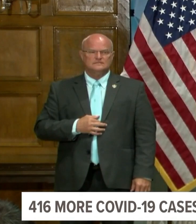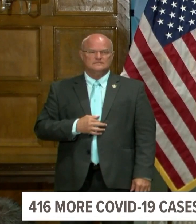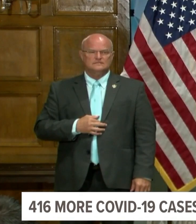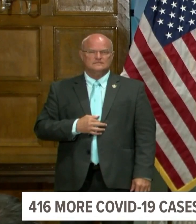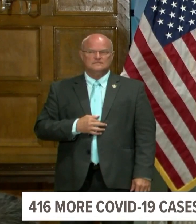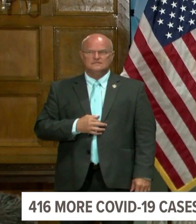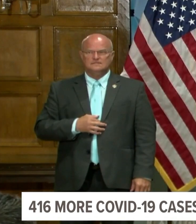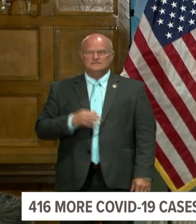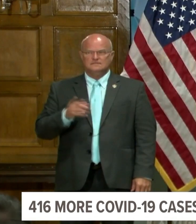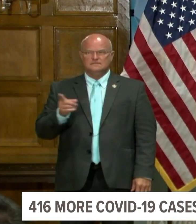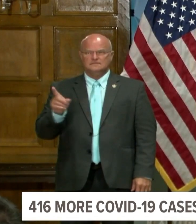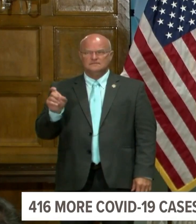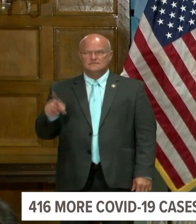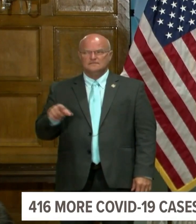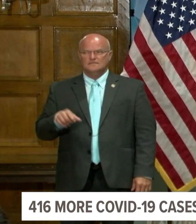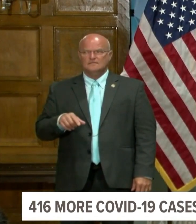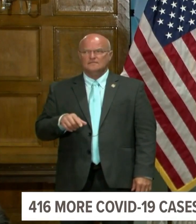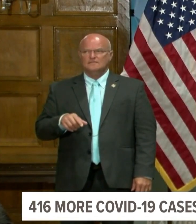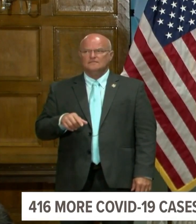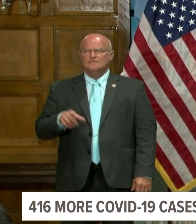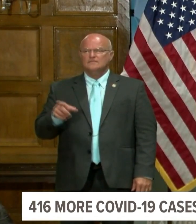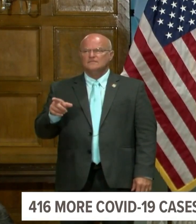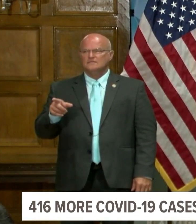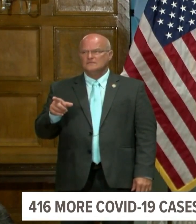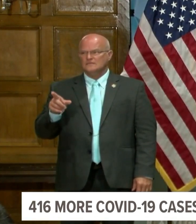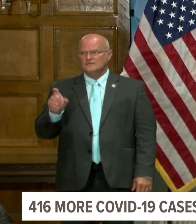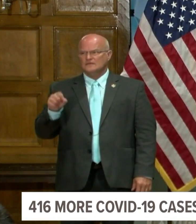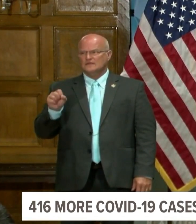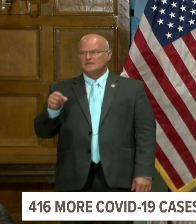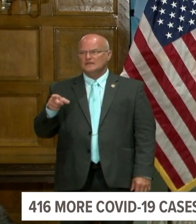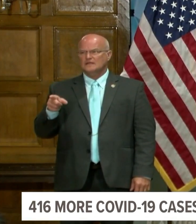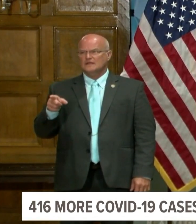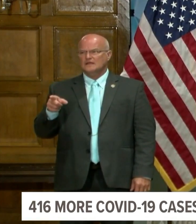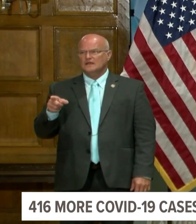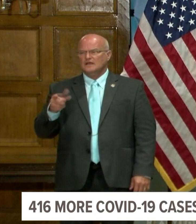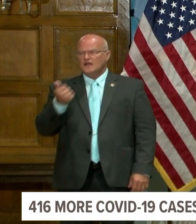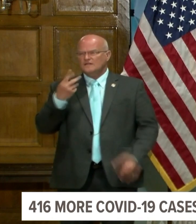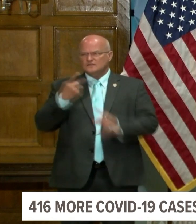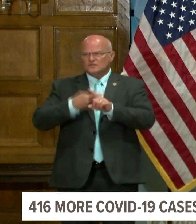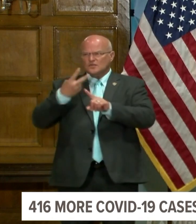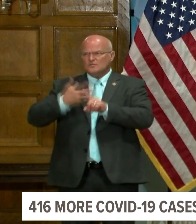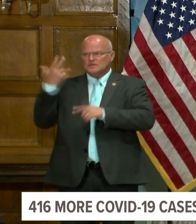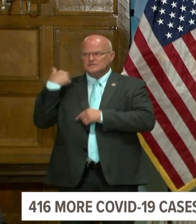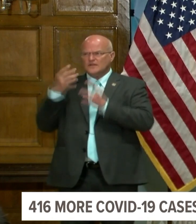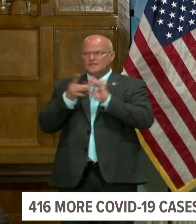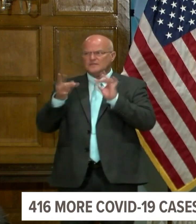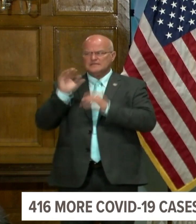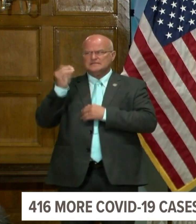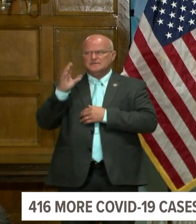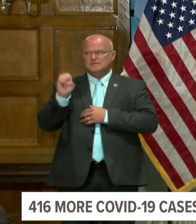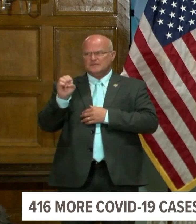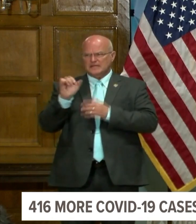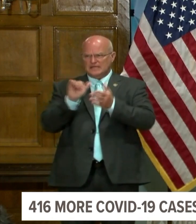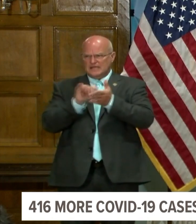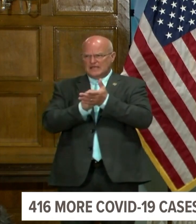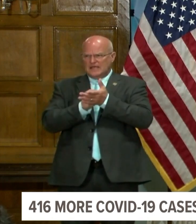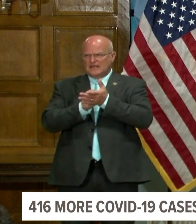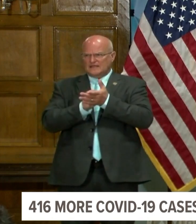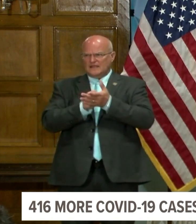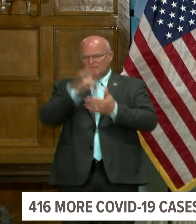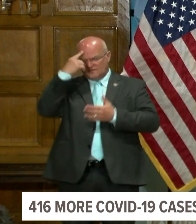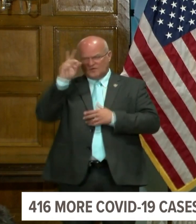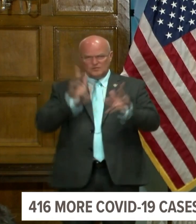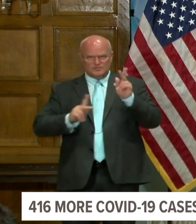And do you have a question? Yes, Governor. A few months ago, the message seemed to be